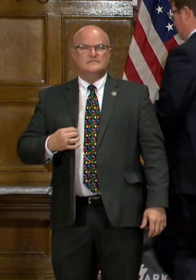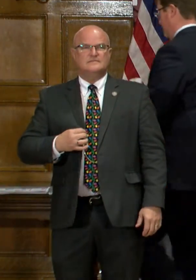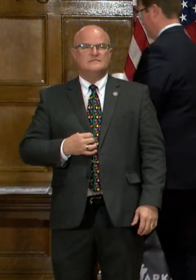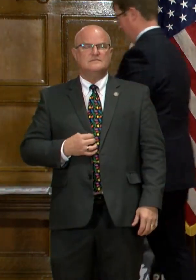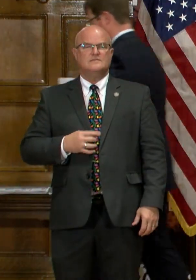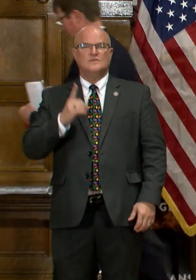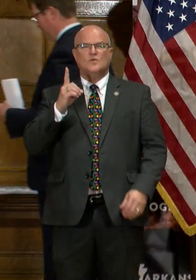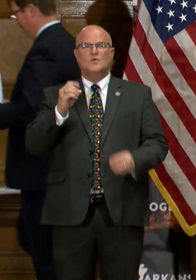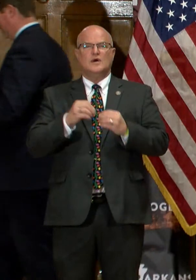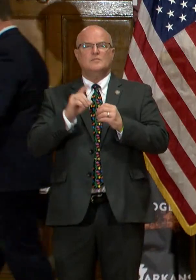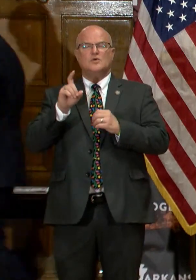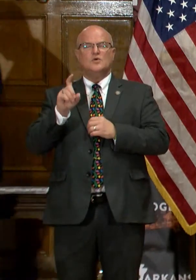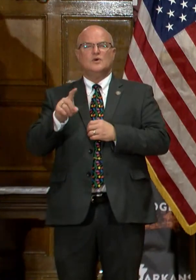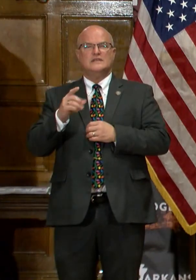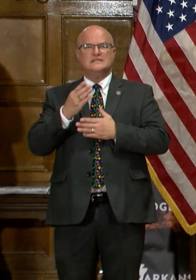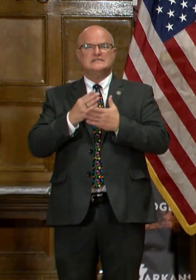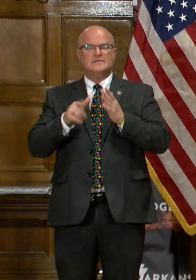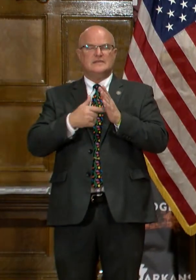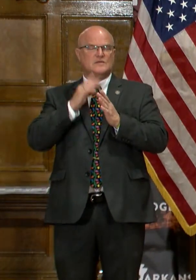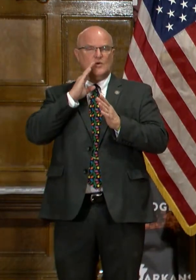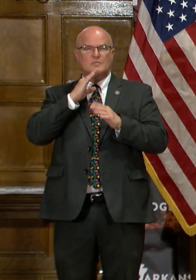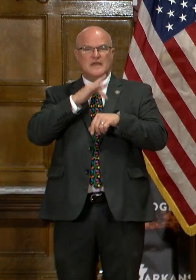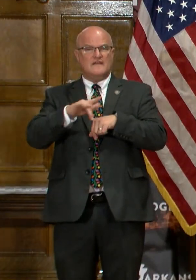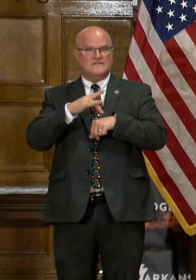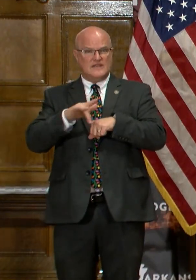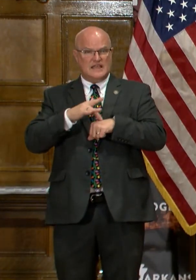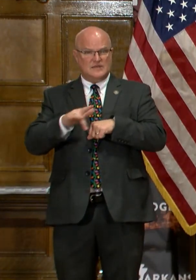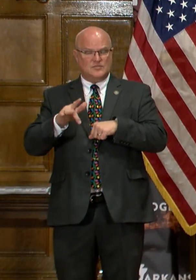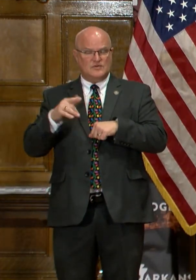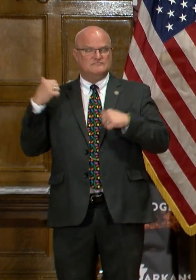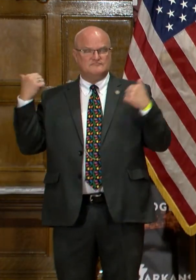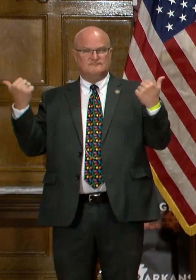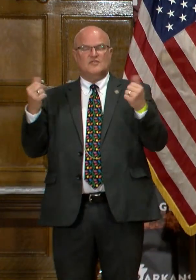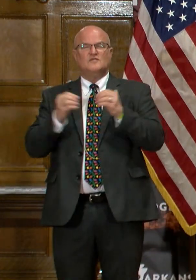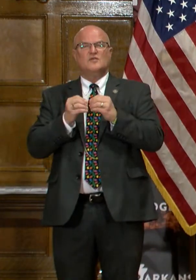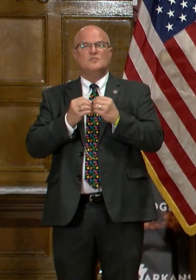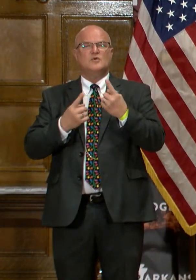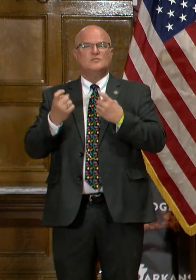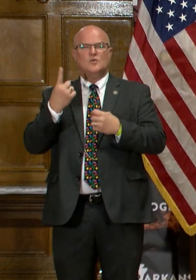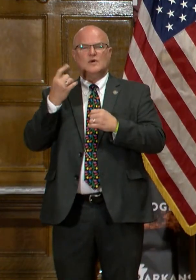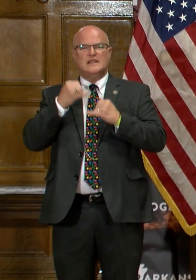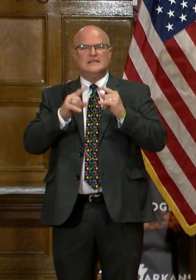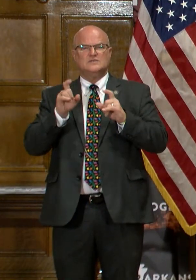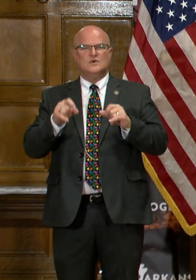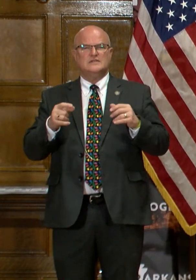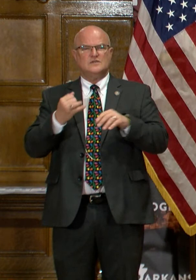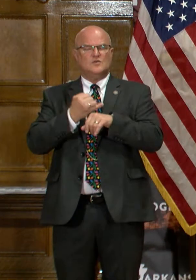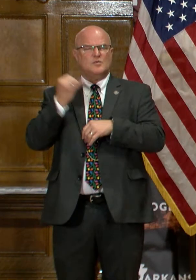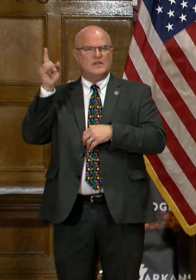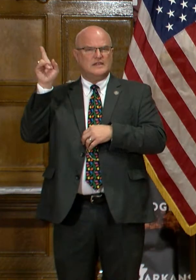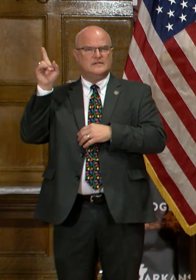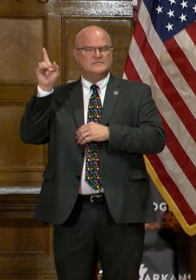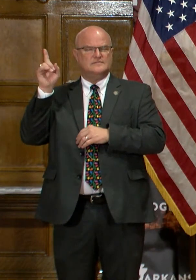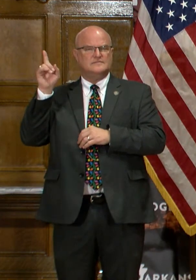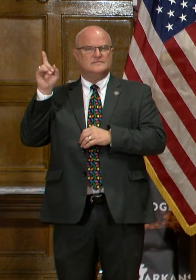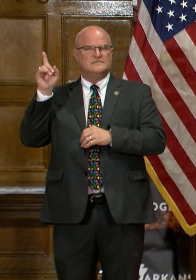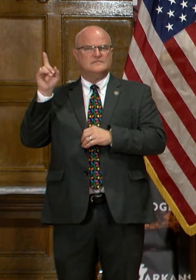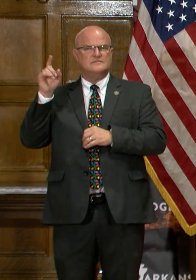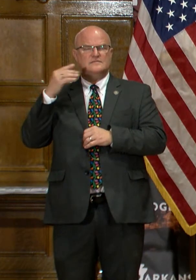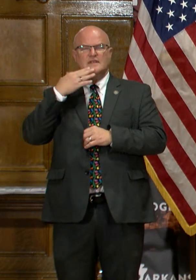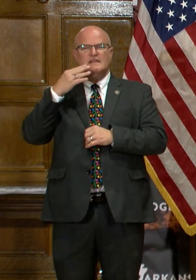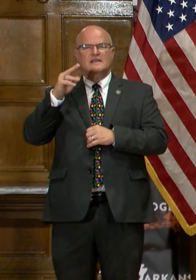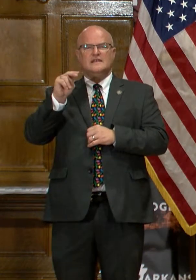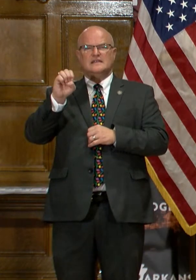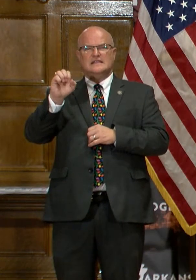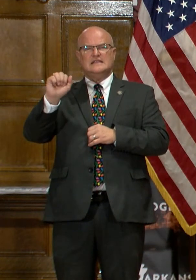Let's take one last question, and some of these will be available afterwards for more. But is there one last question remotely, I hear? Thank you,